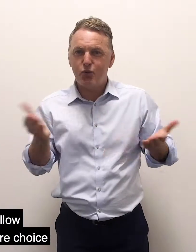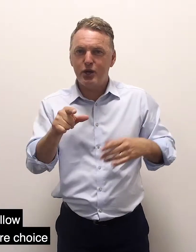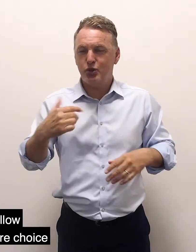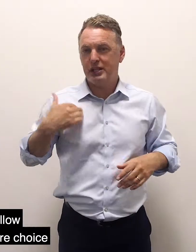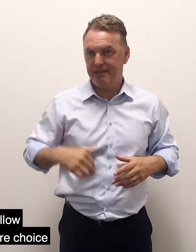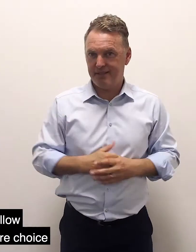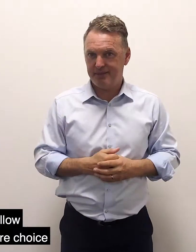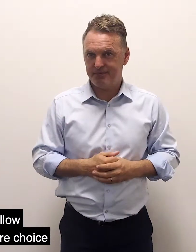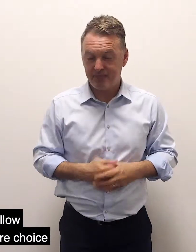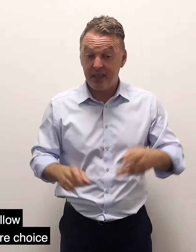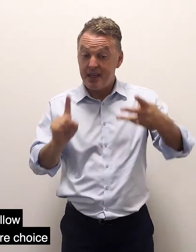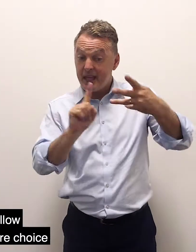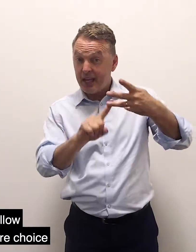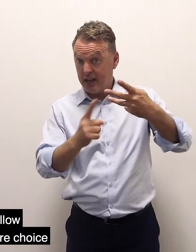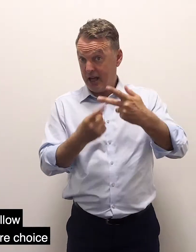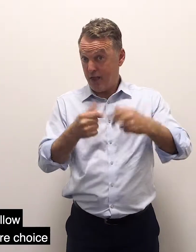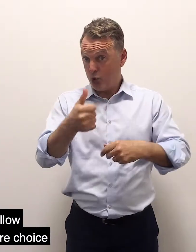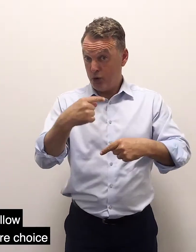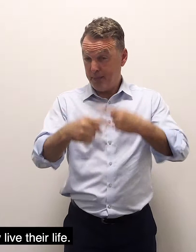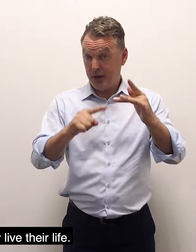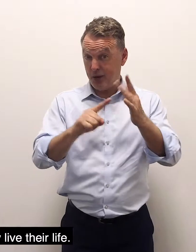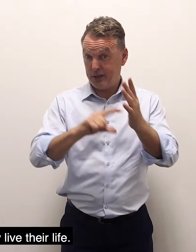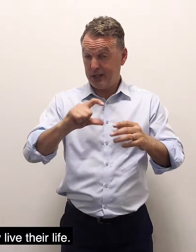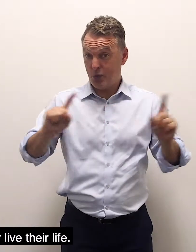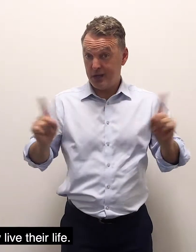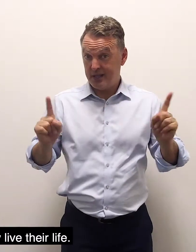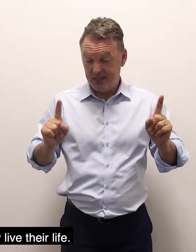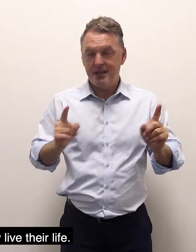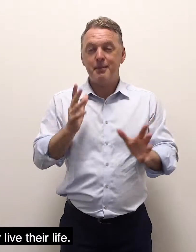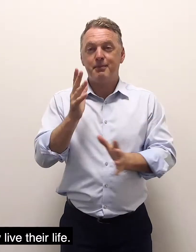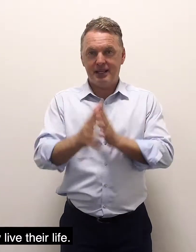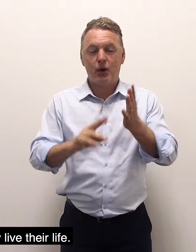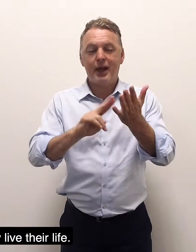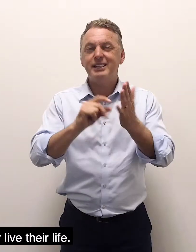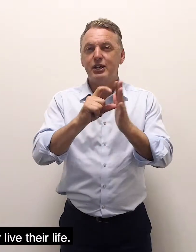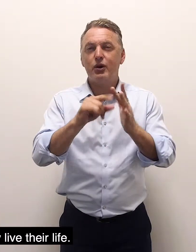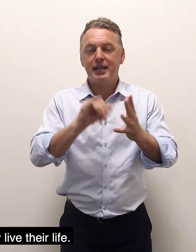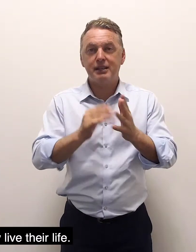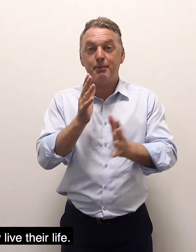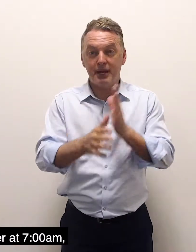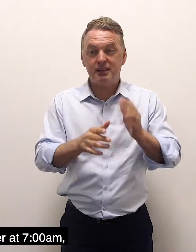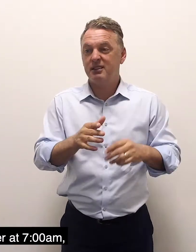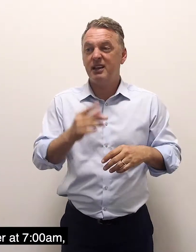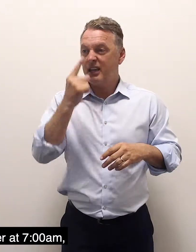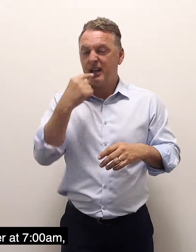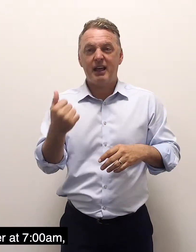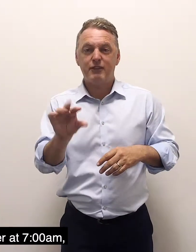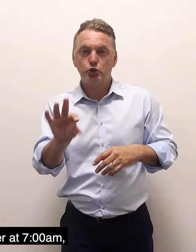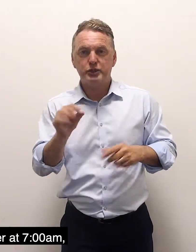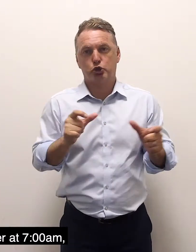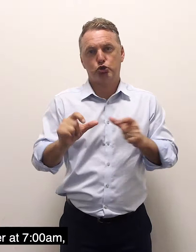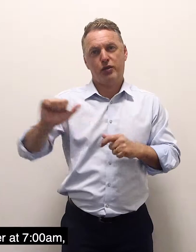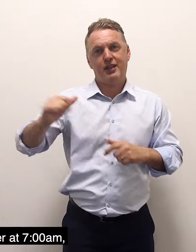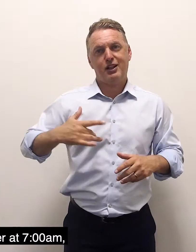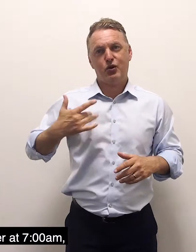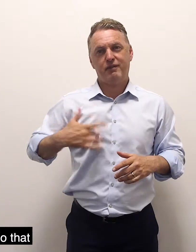And thirdly, it will allow people with much more choice and control over how they live their life. So if they want to